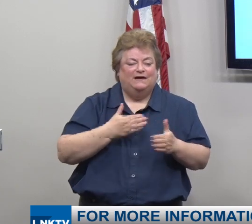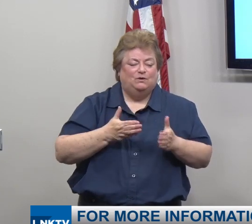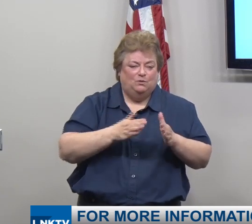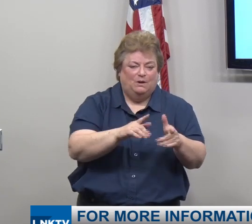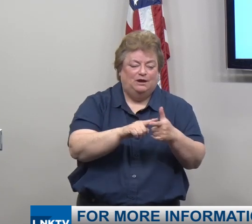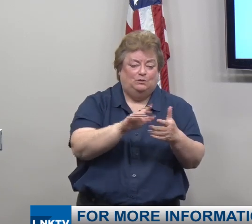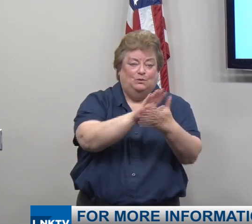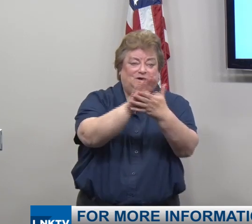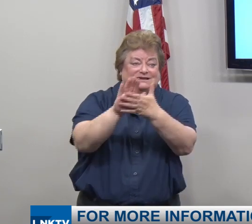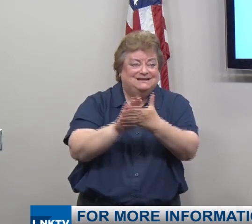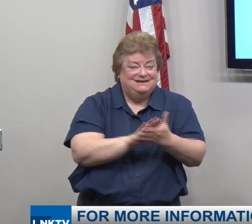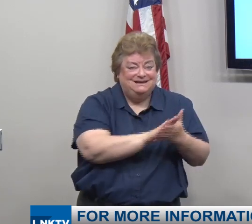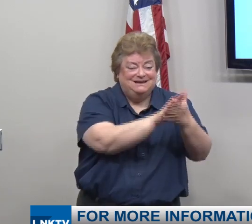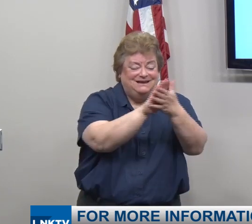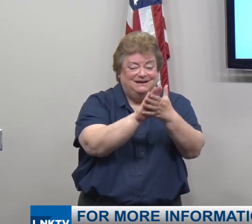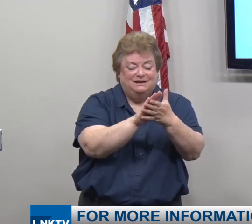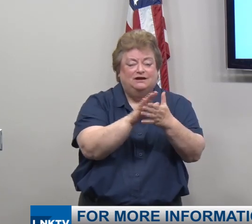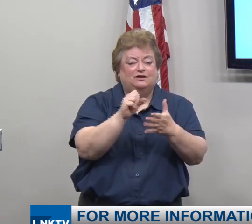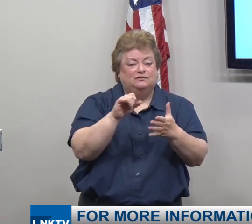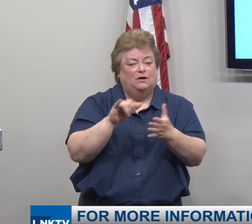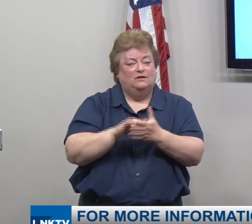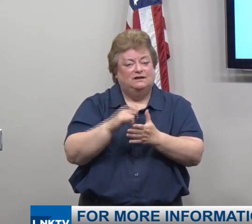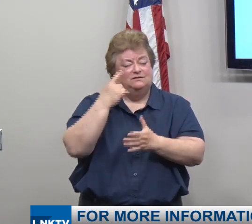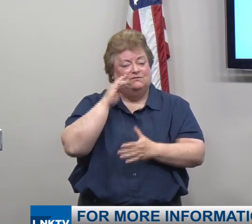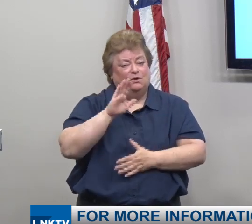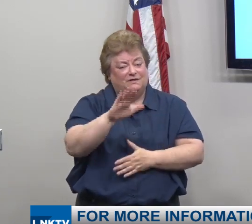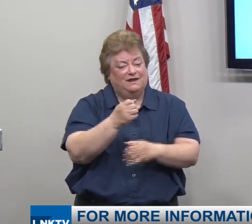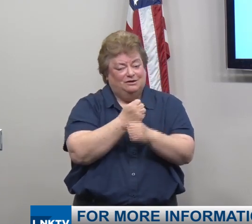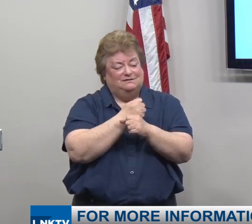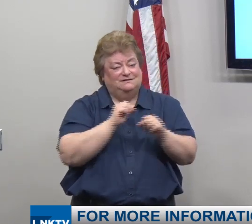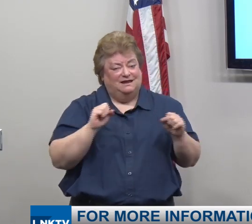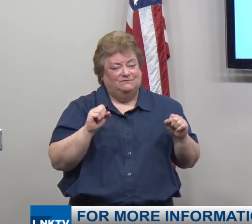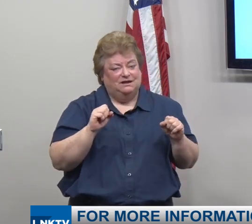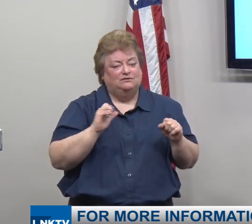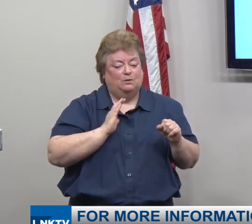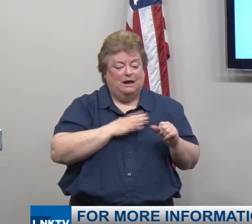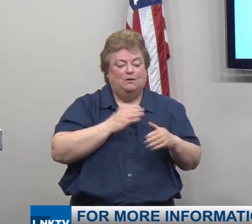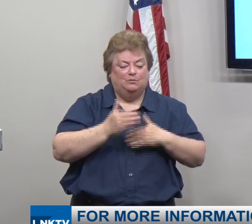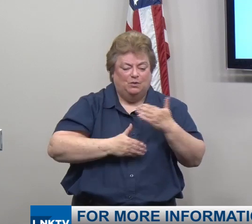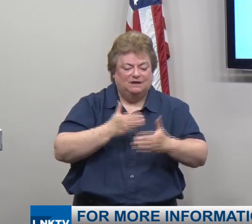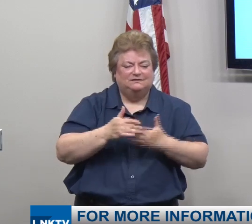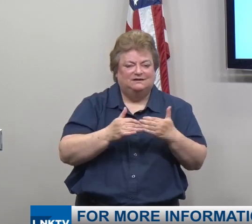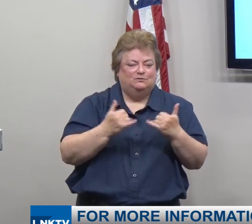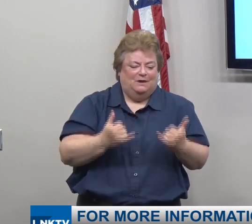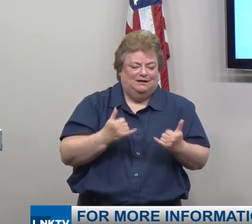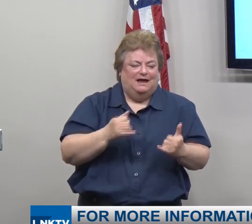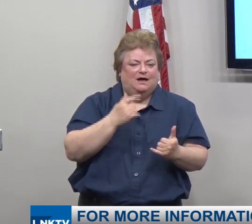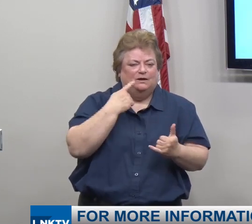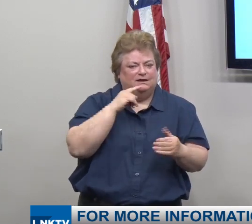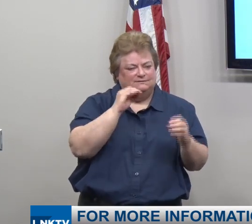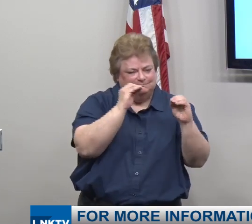for their safety. And so our process is an educational one.